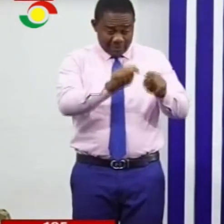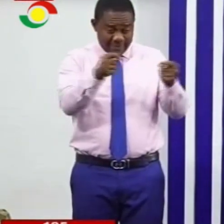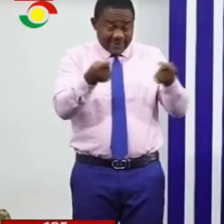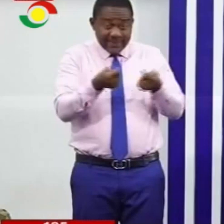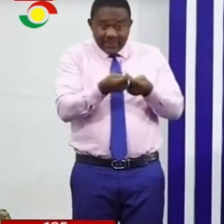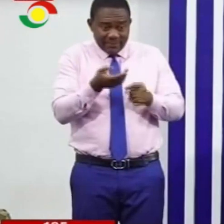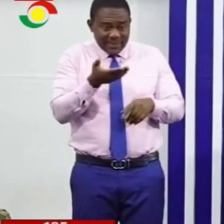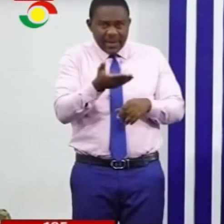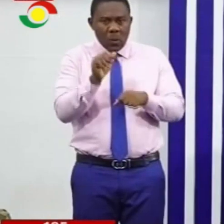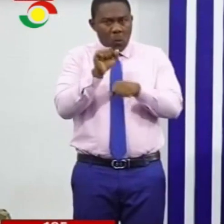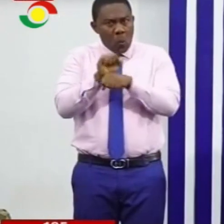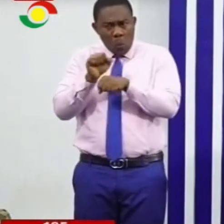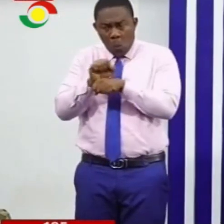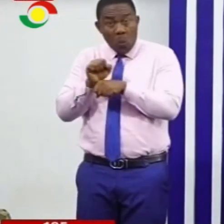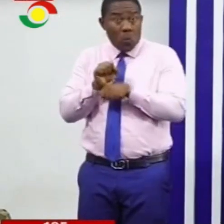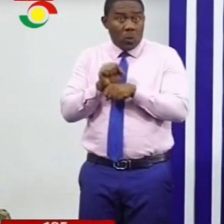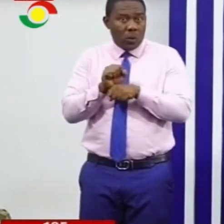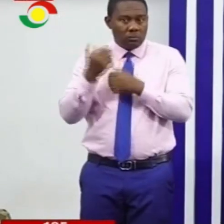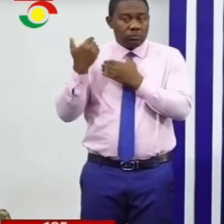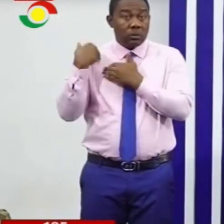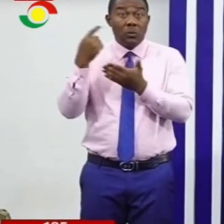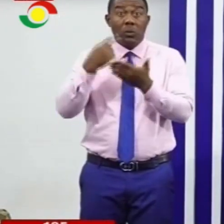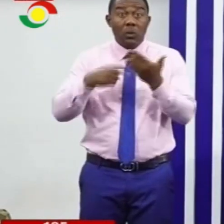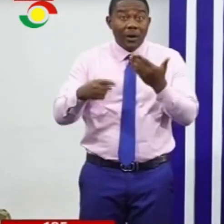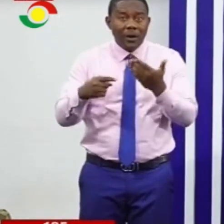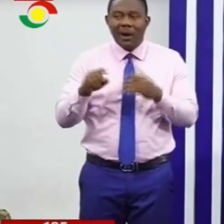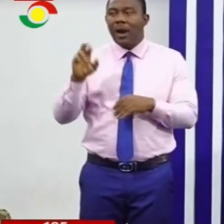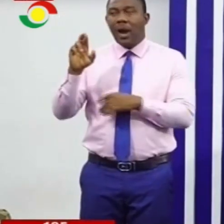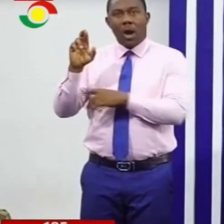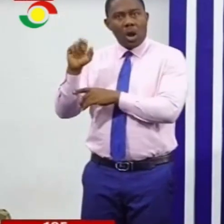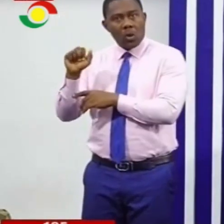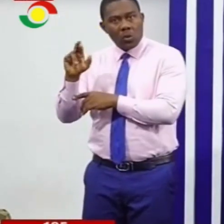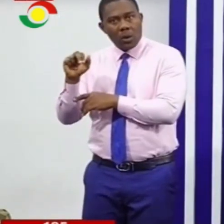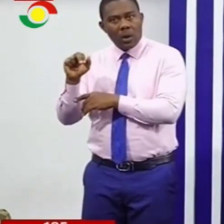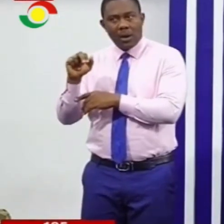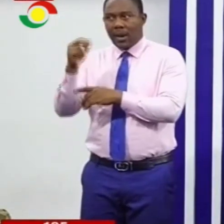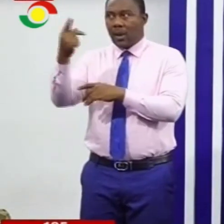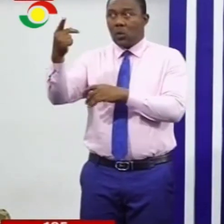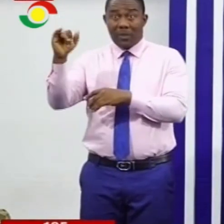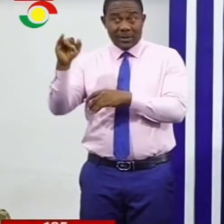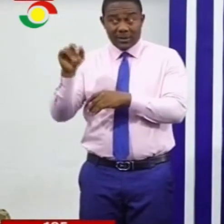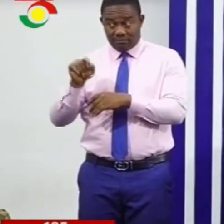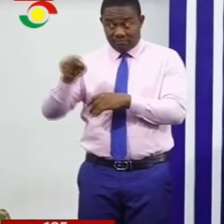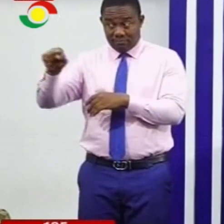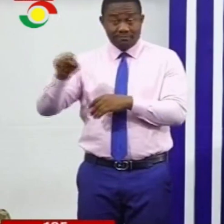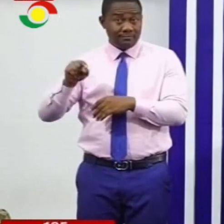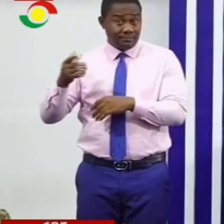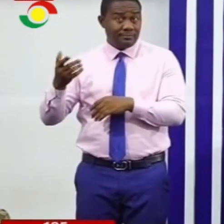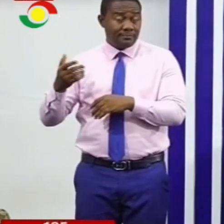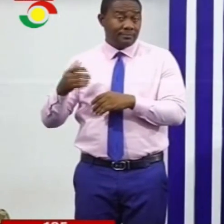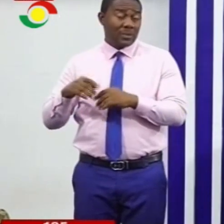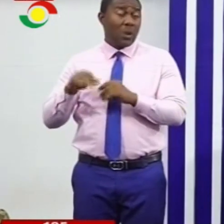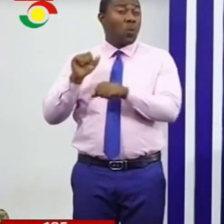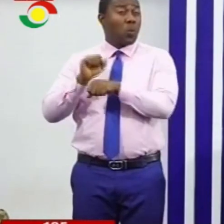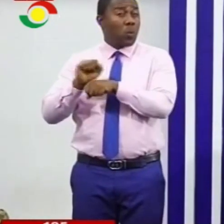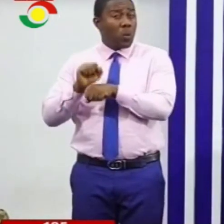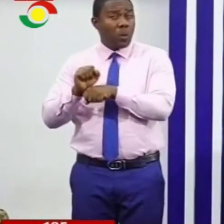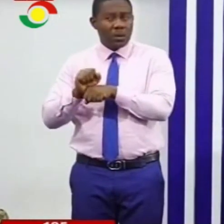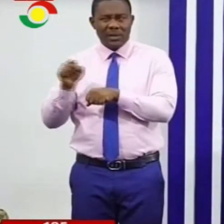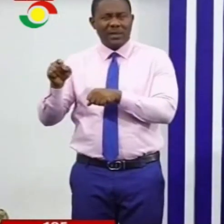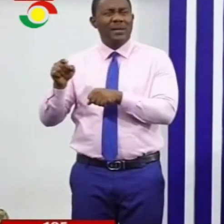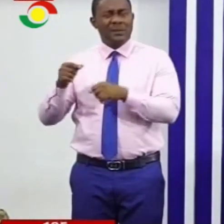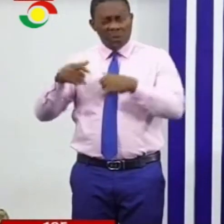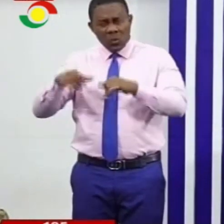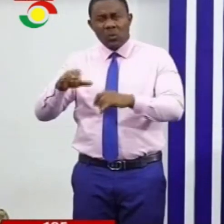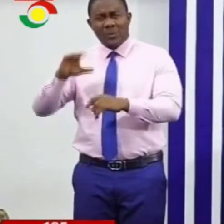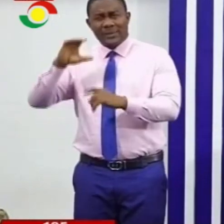that are working now in Accra and in Kumasi for what we call contact